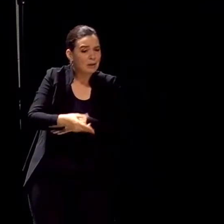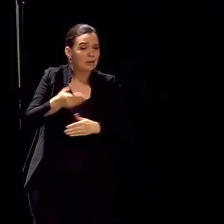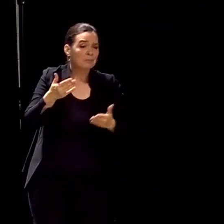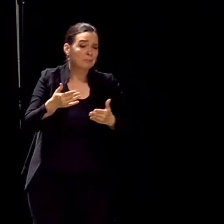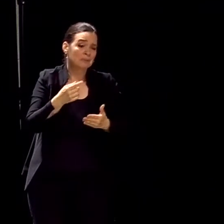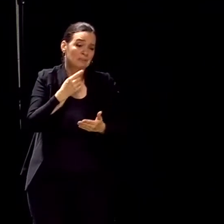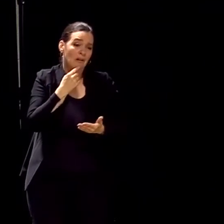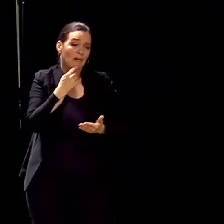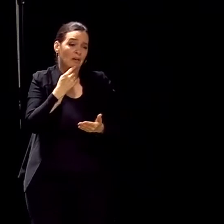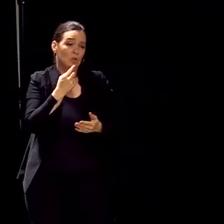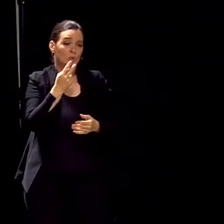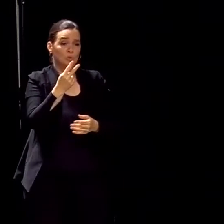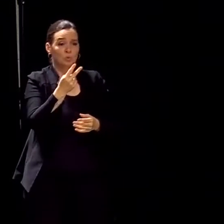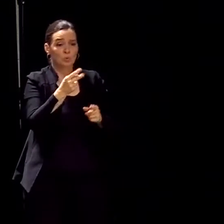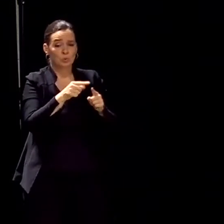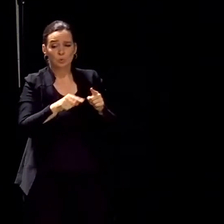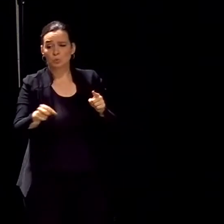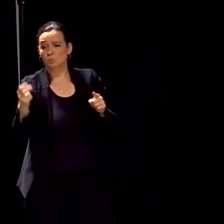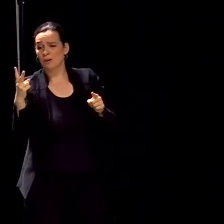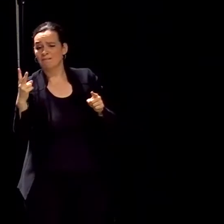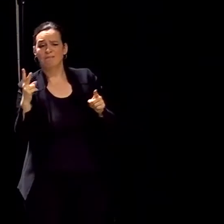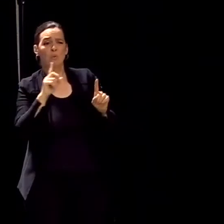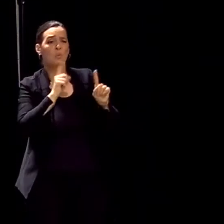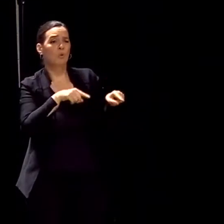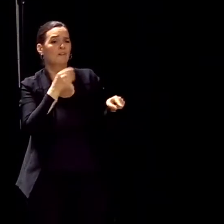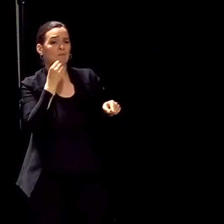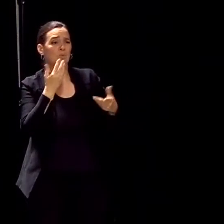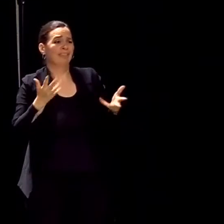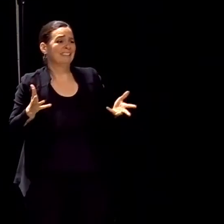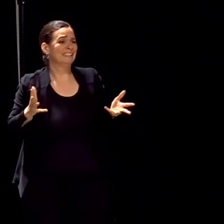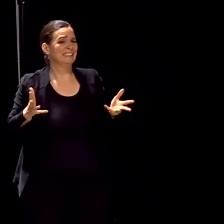today. This is what's necessary. This is what my job is.